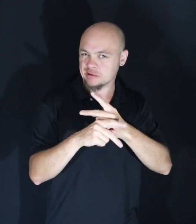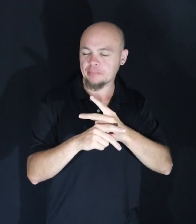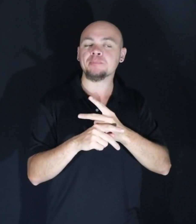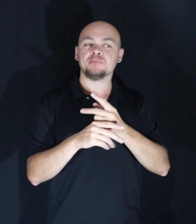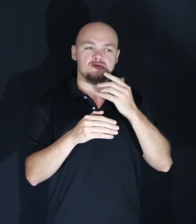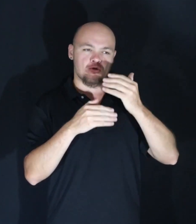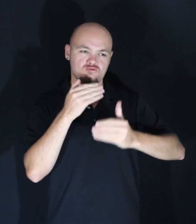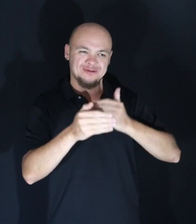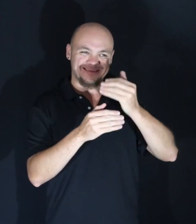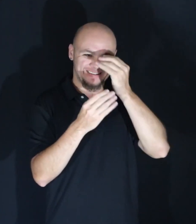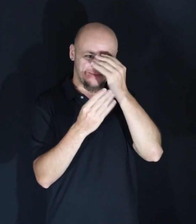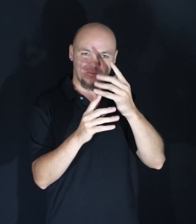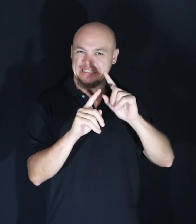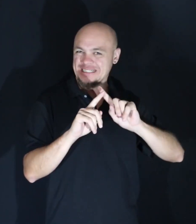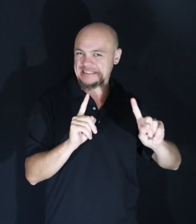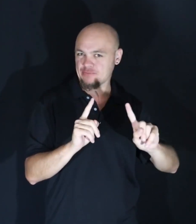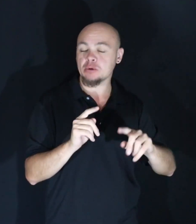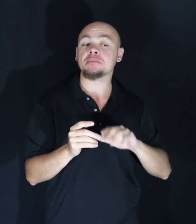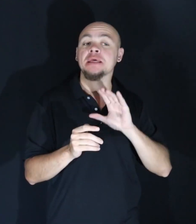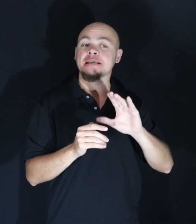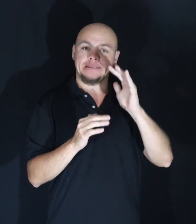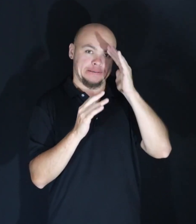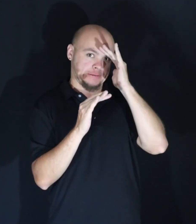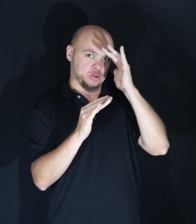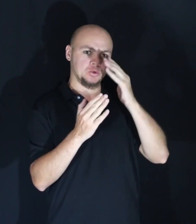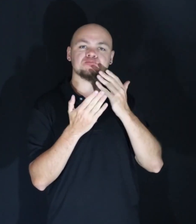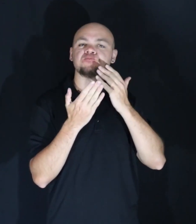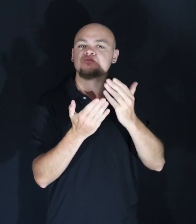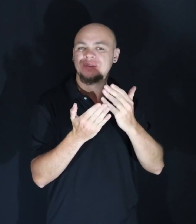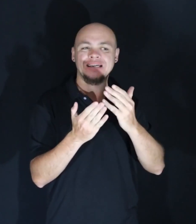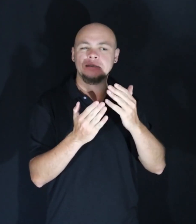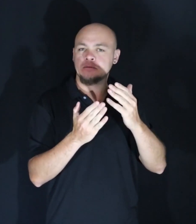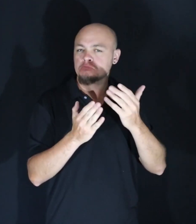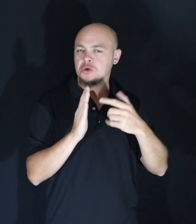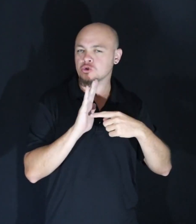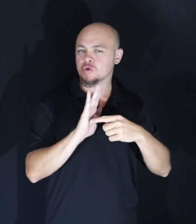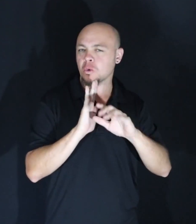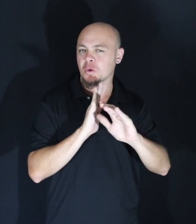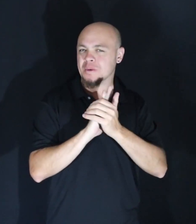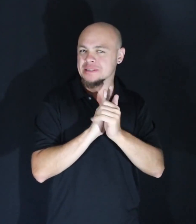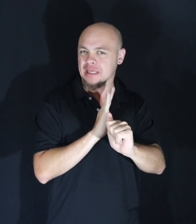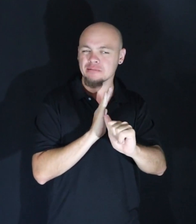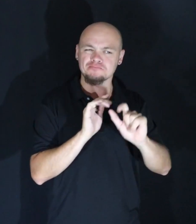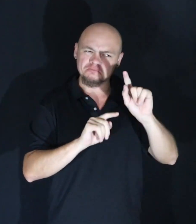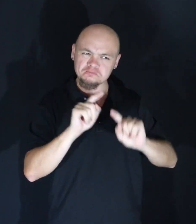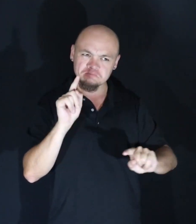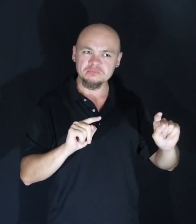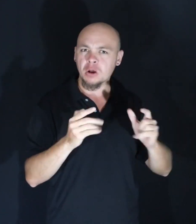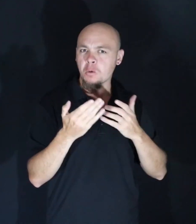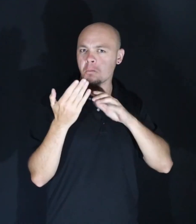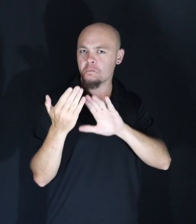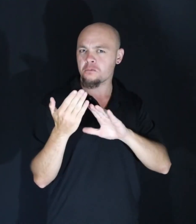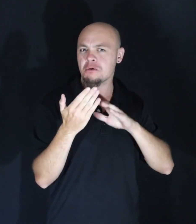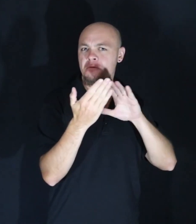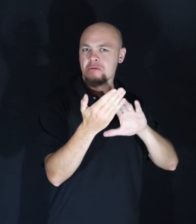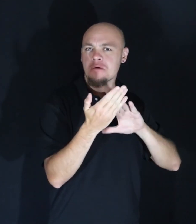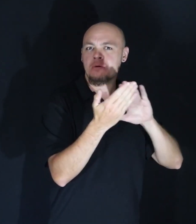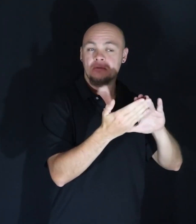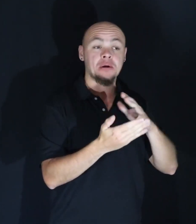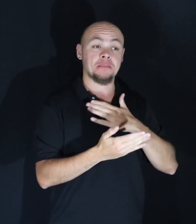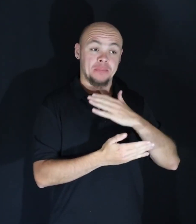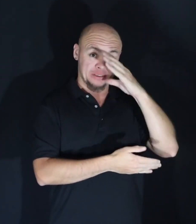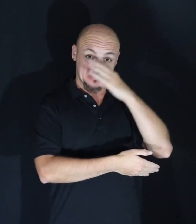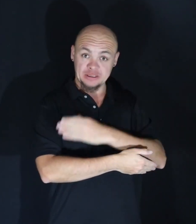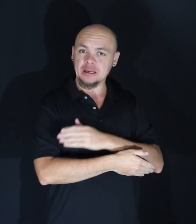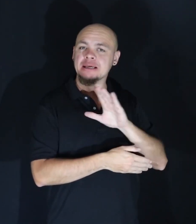processing information. His theory suggests that there are diverse ways to show ability. My son has strong visual